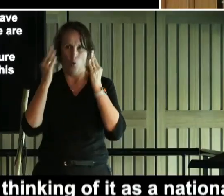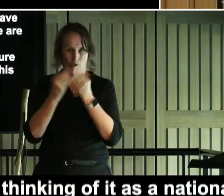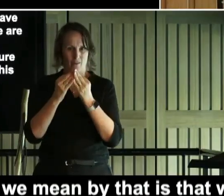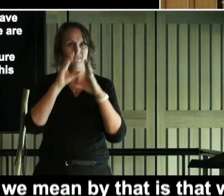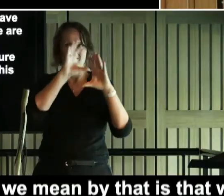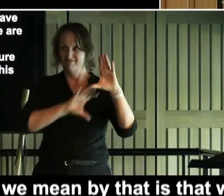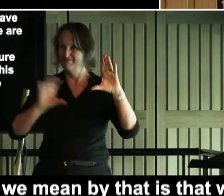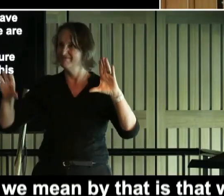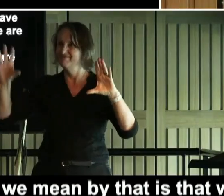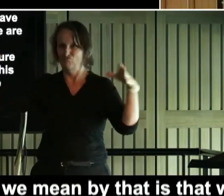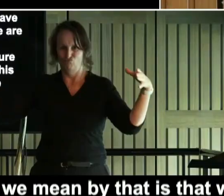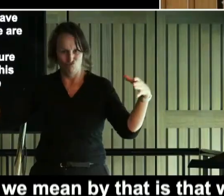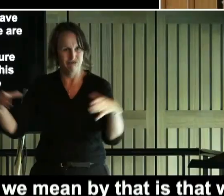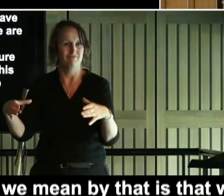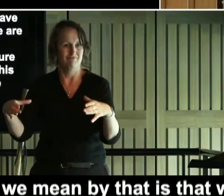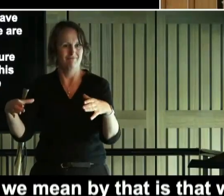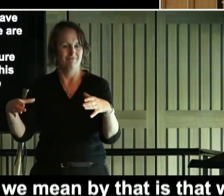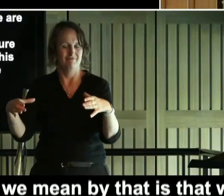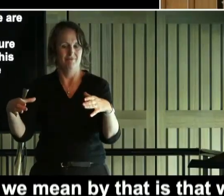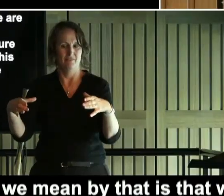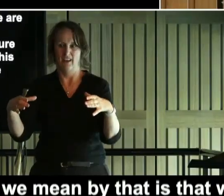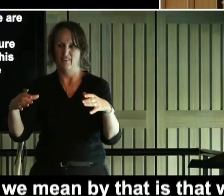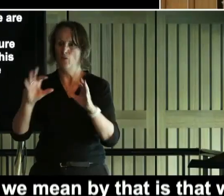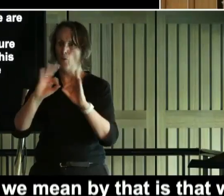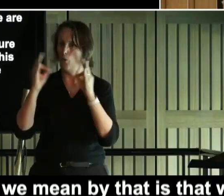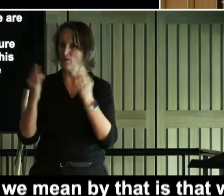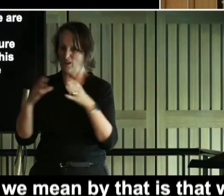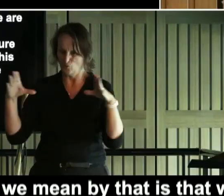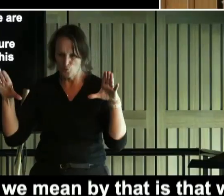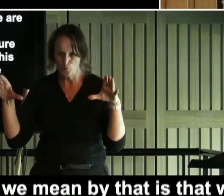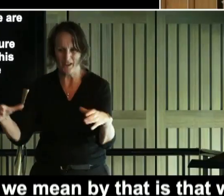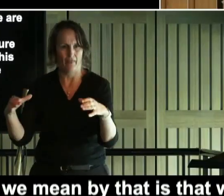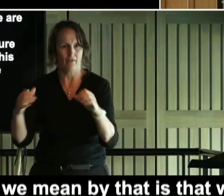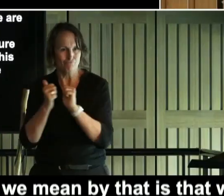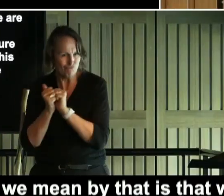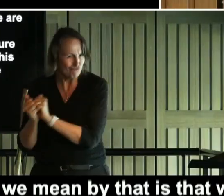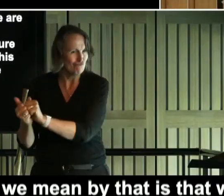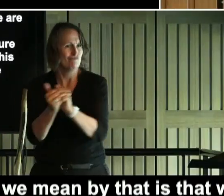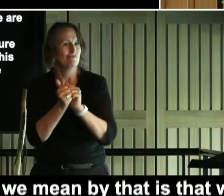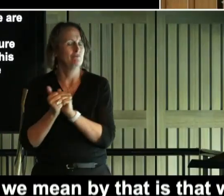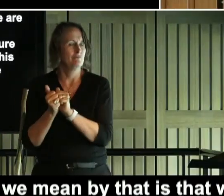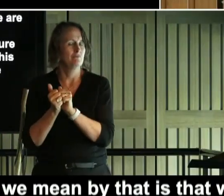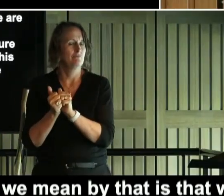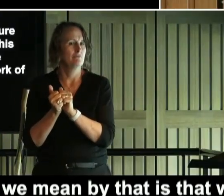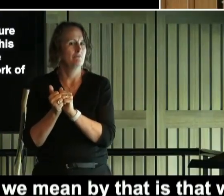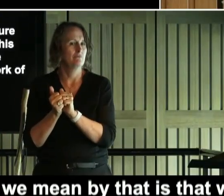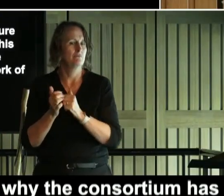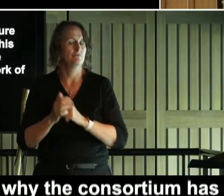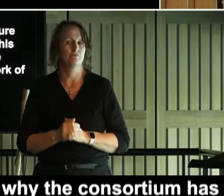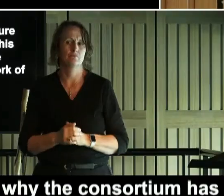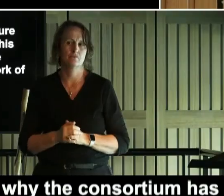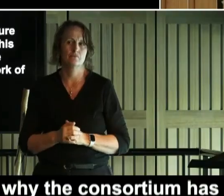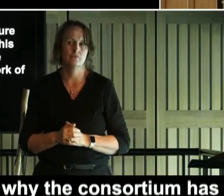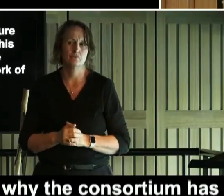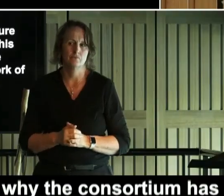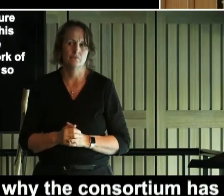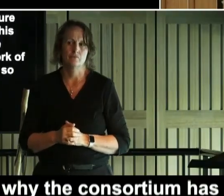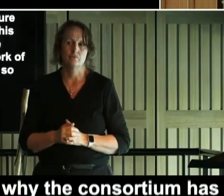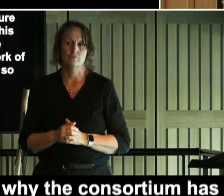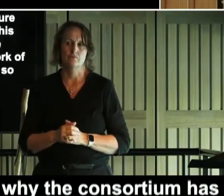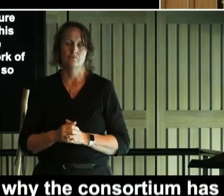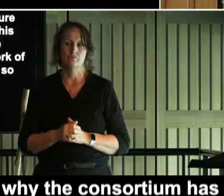to do the work of the people they've been working with for so long. So I suppose in terms of leadership,